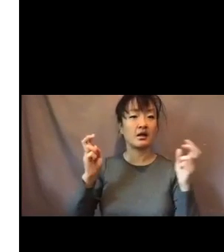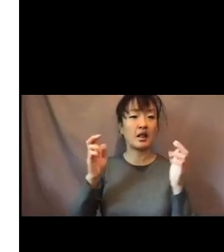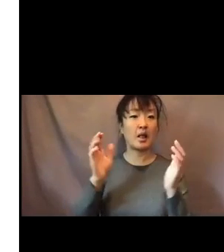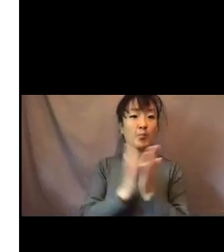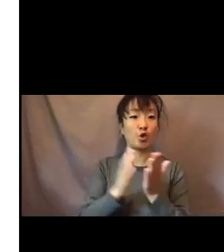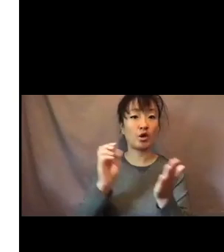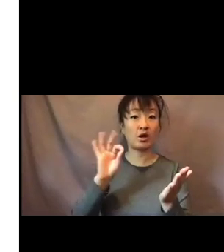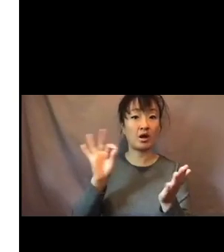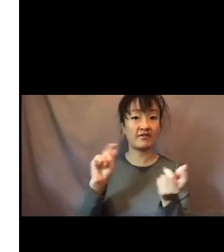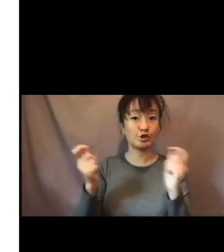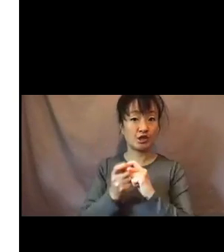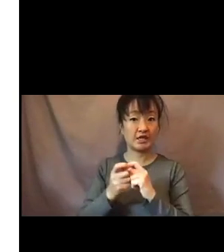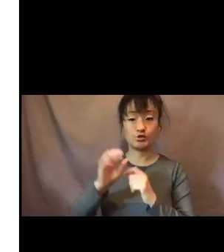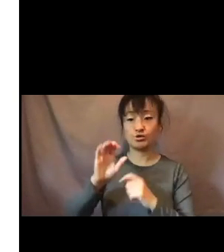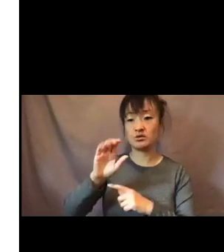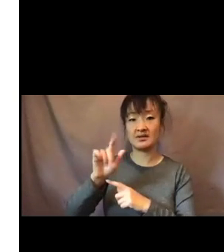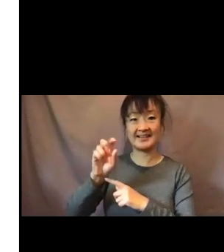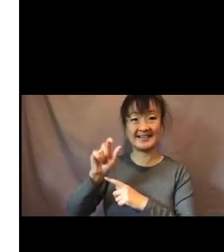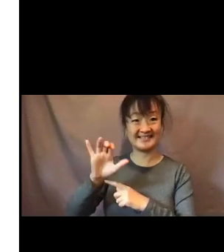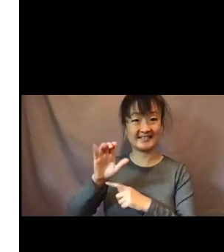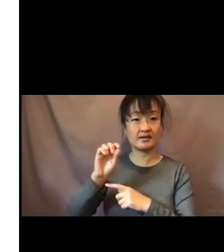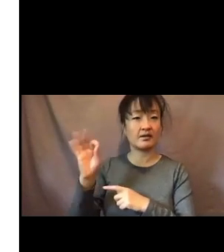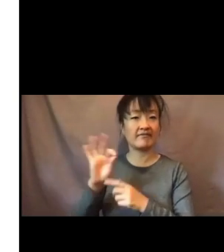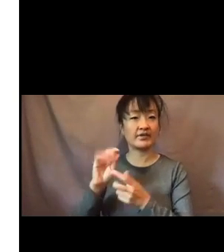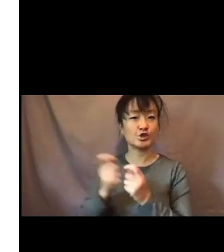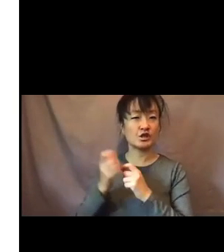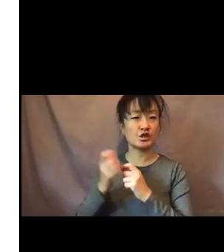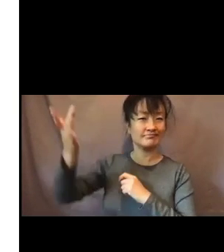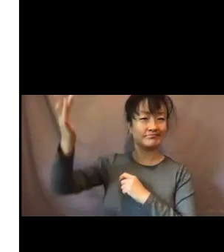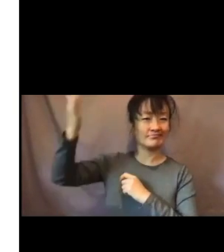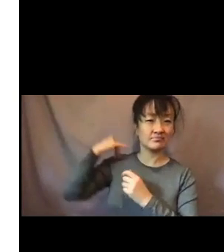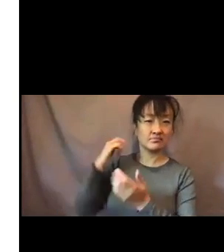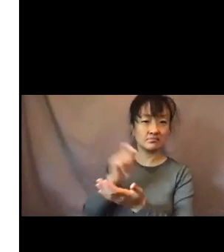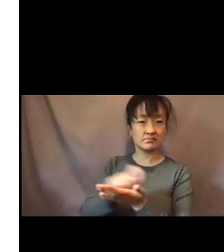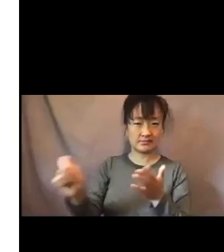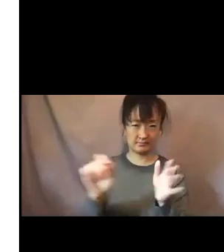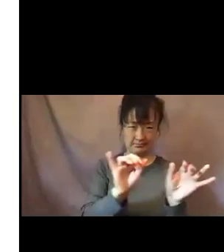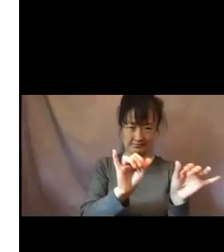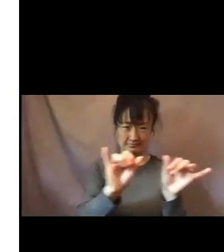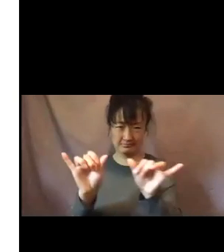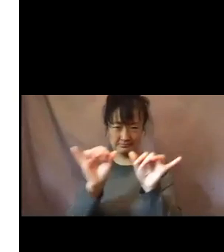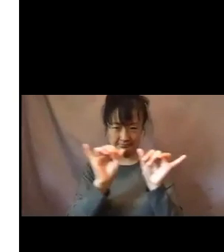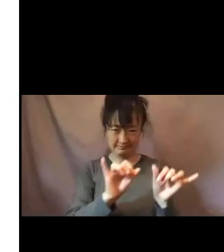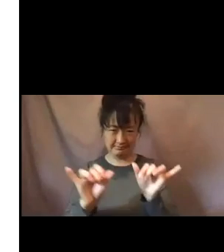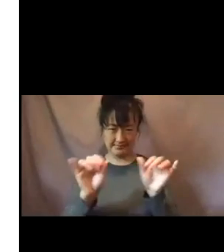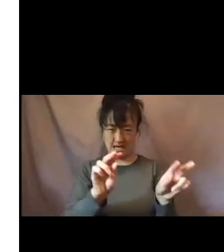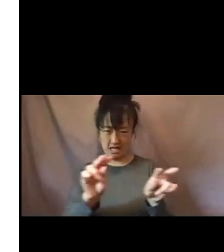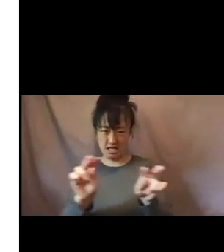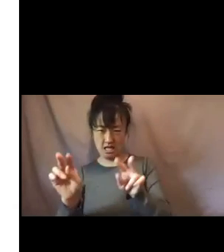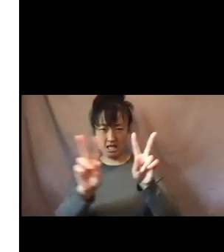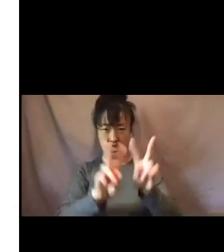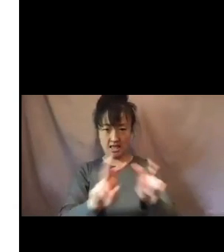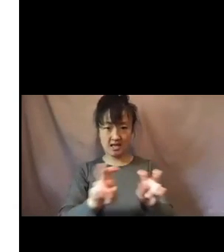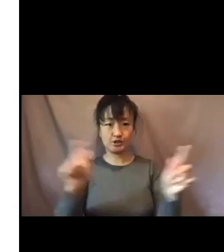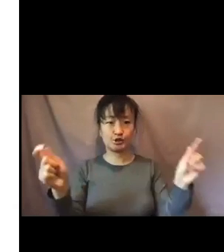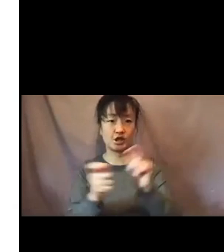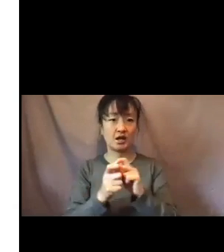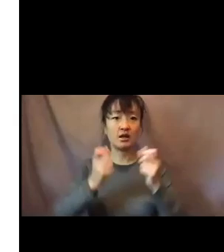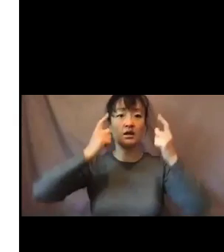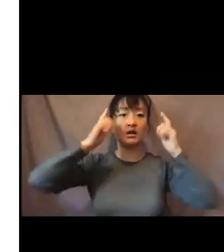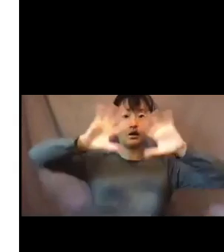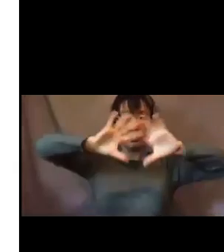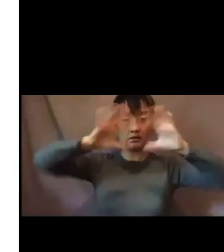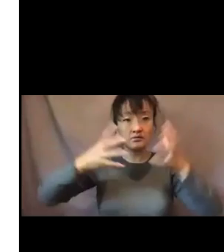change, where the ancients were really trying to order pattern change and understanding of the ways that the universe